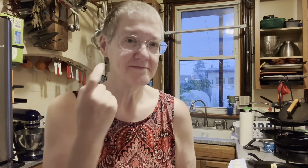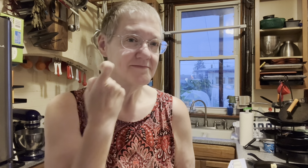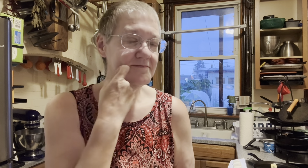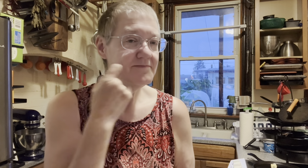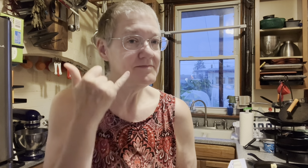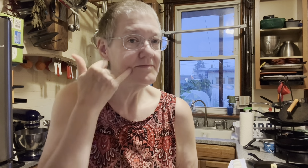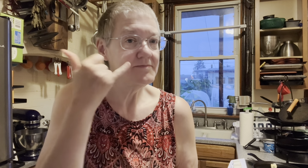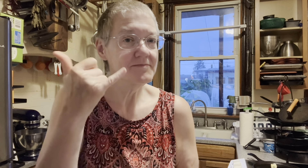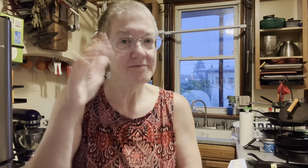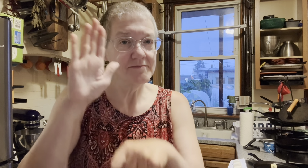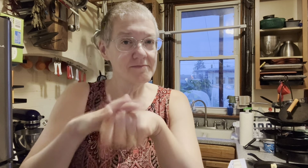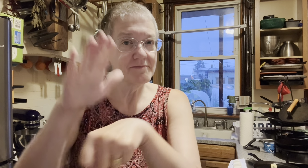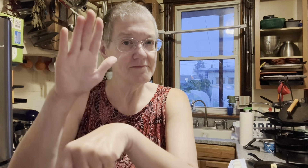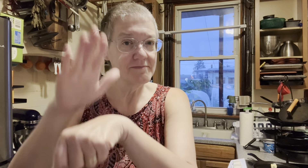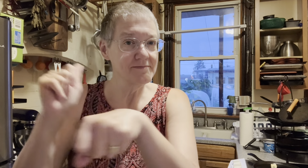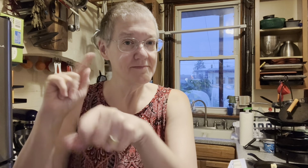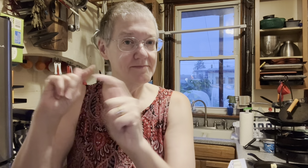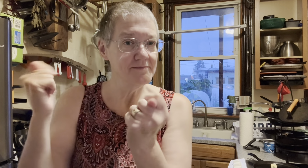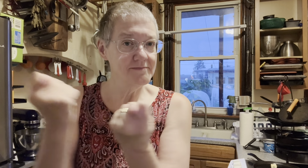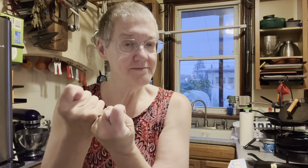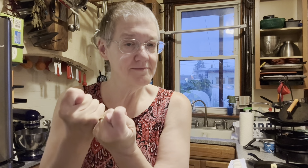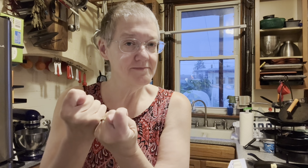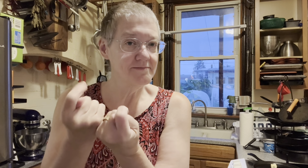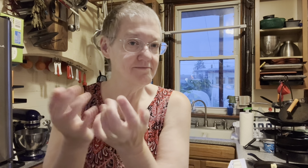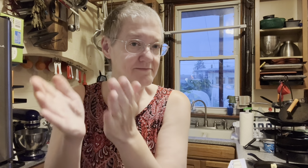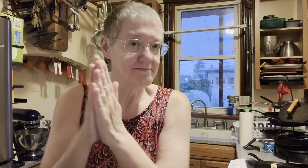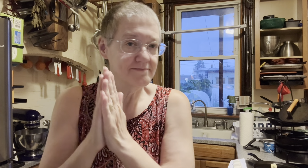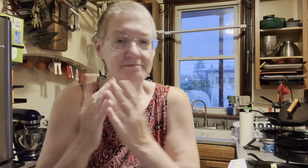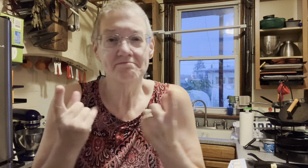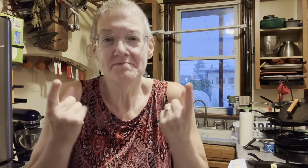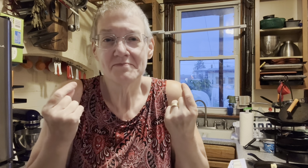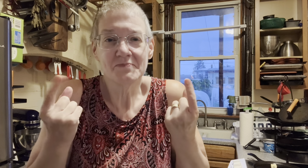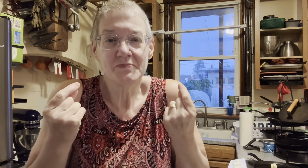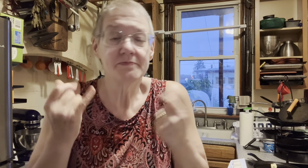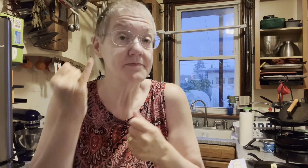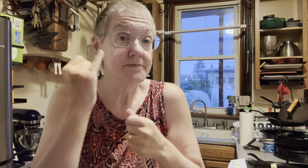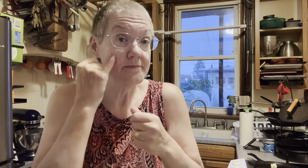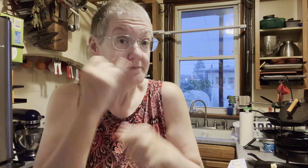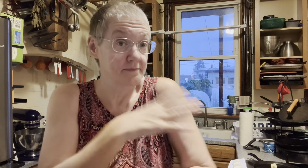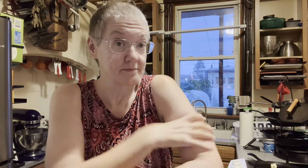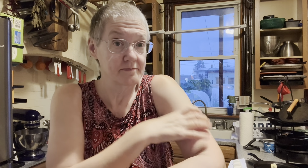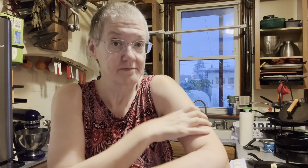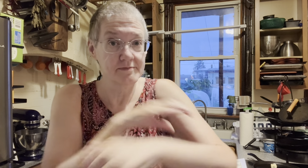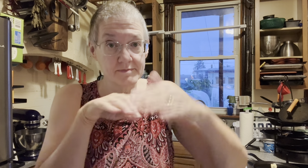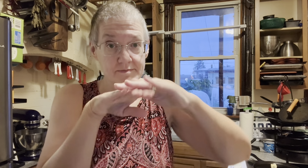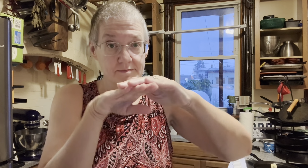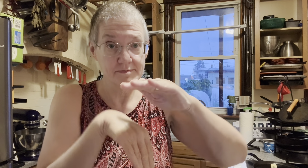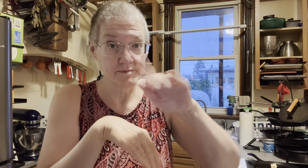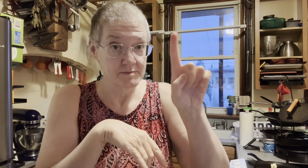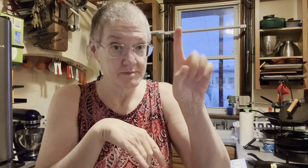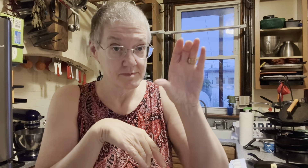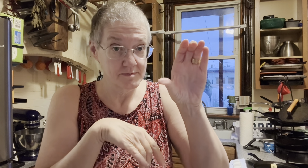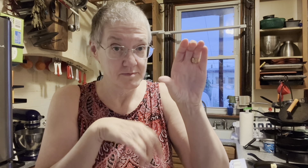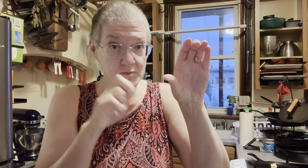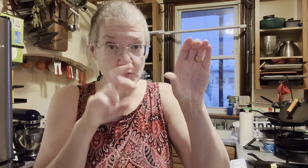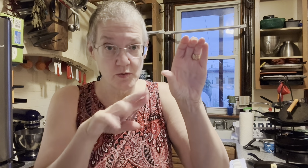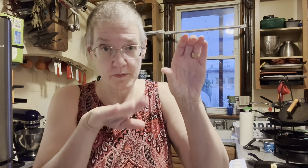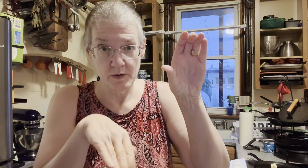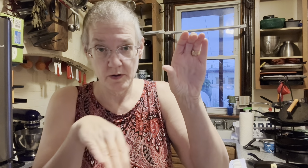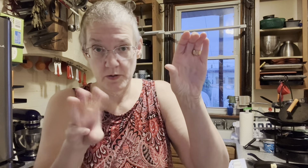blood pressure was kind of low, so he had to call the on-call team and ask what to do. If his blood pressure is below 100